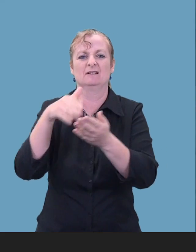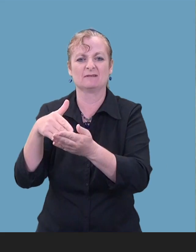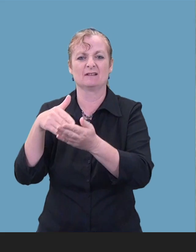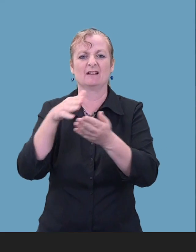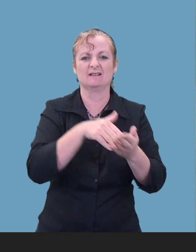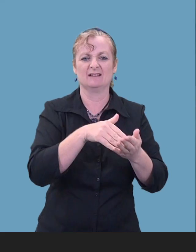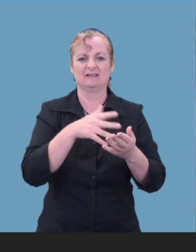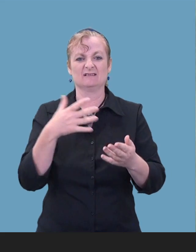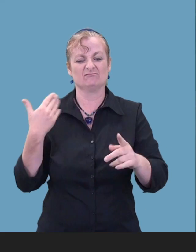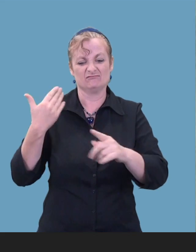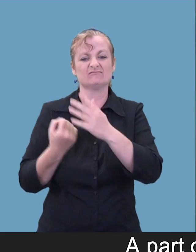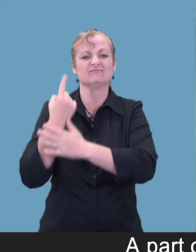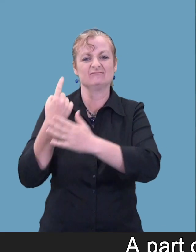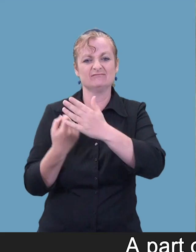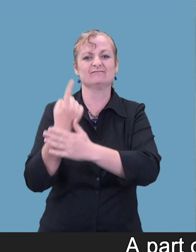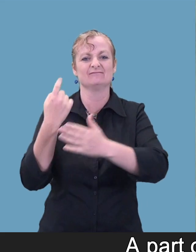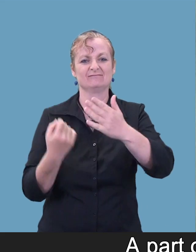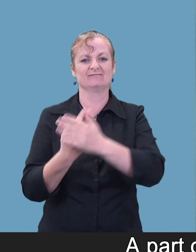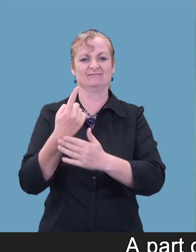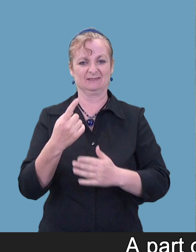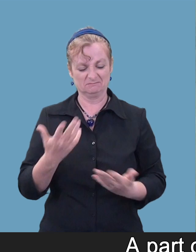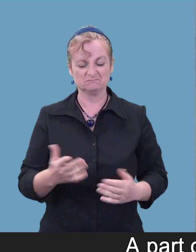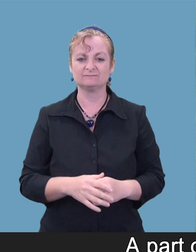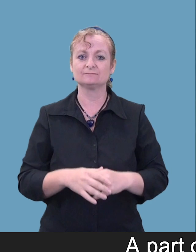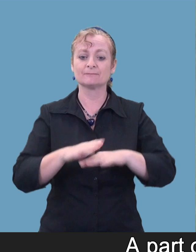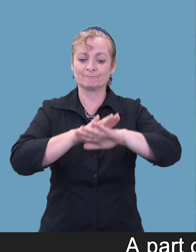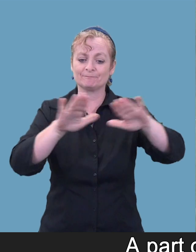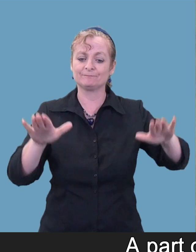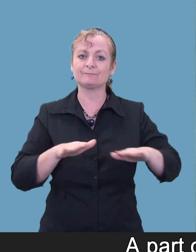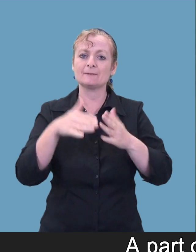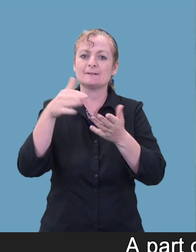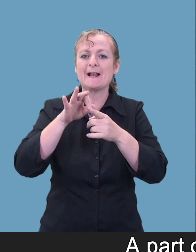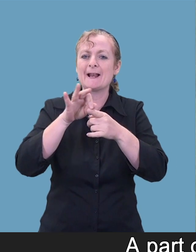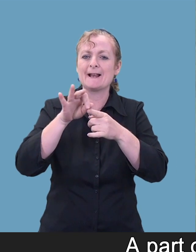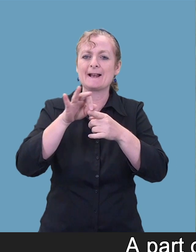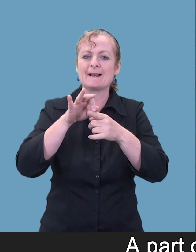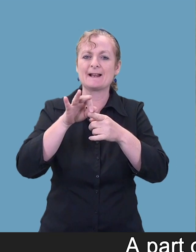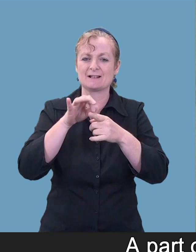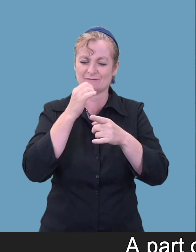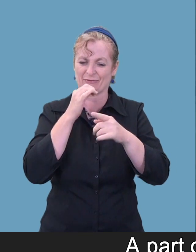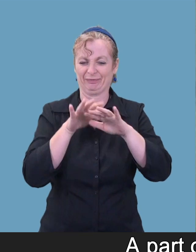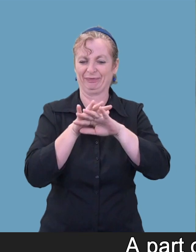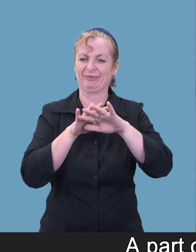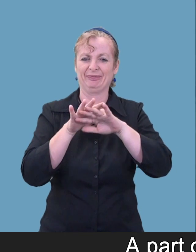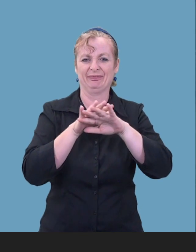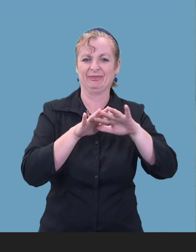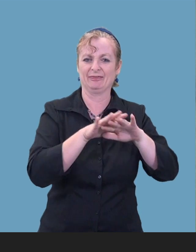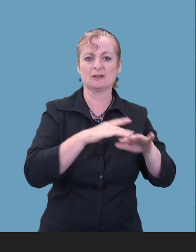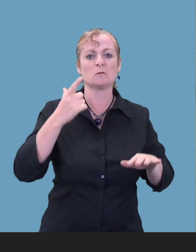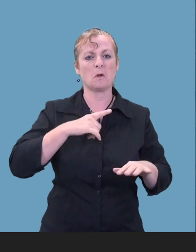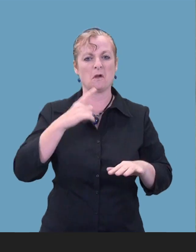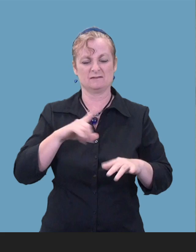lot of areas had been overpainted. Well, part of the restoration process is understanding the painting, so understanding its